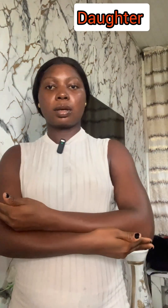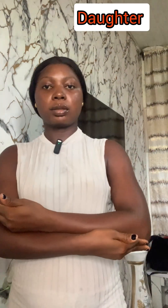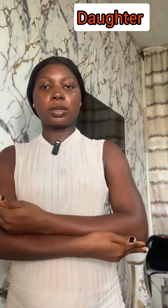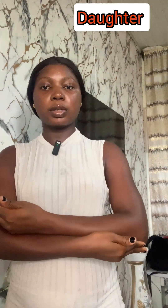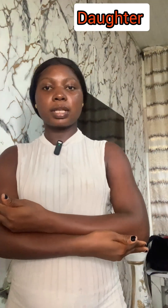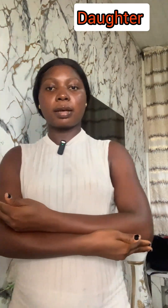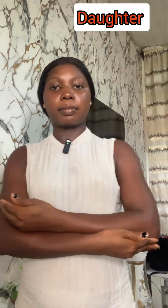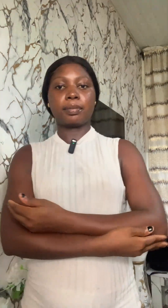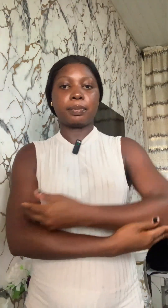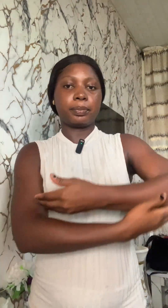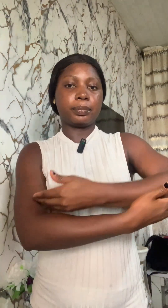Daughter.